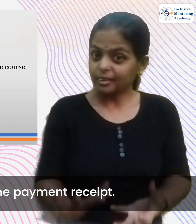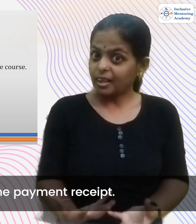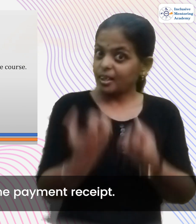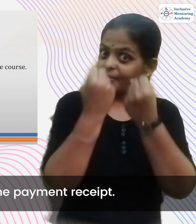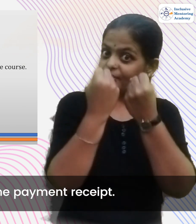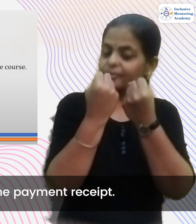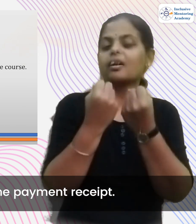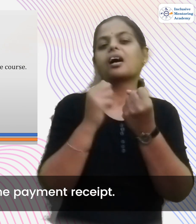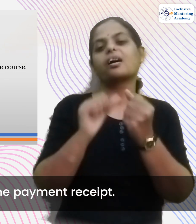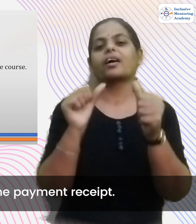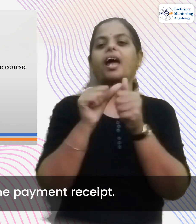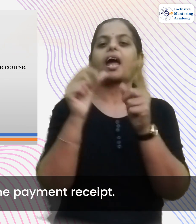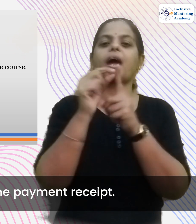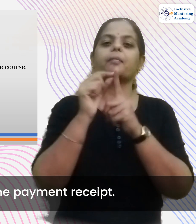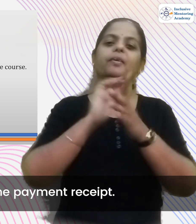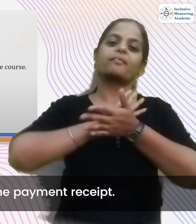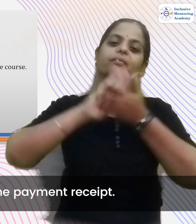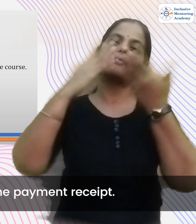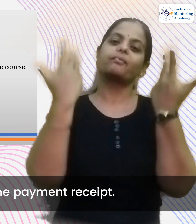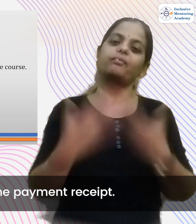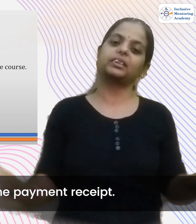You will also receive the payment receipt.